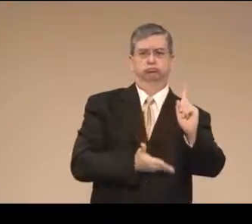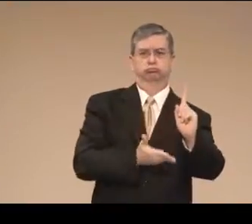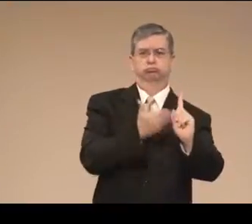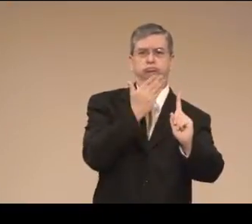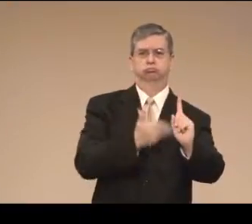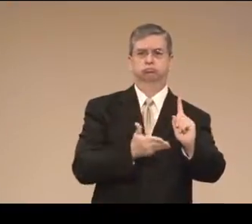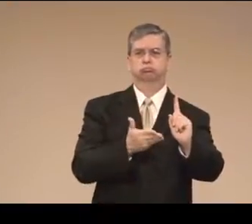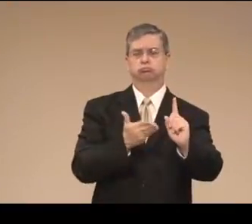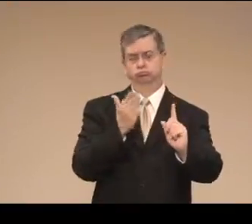yours.